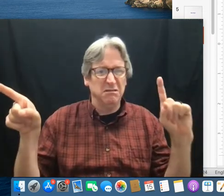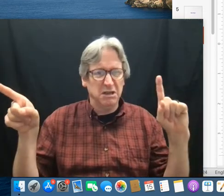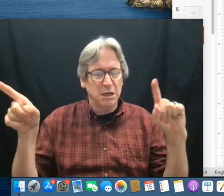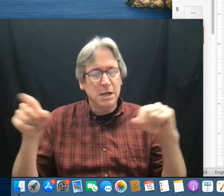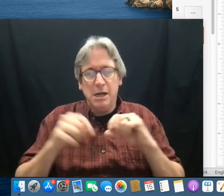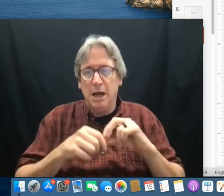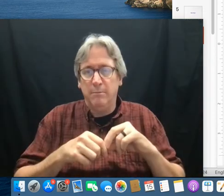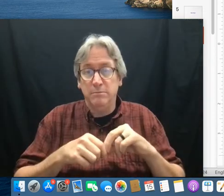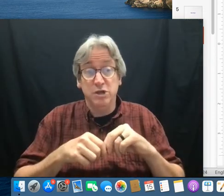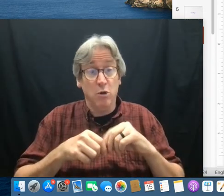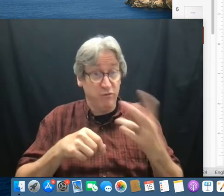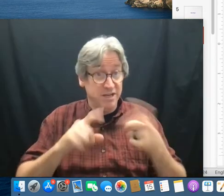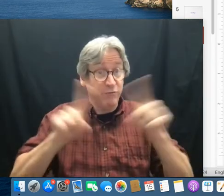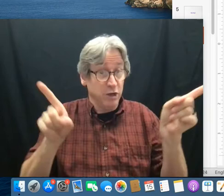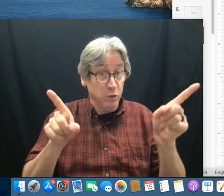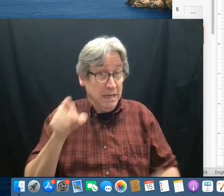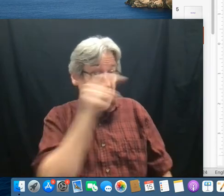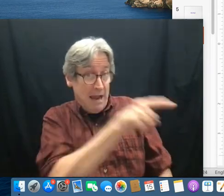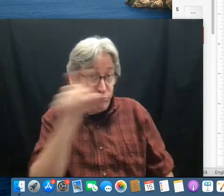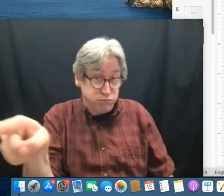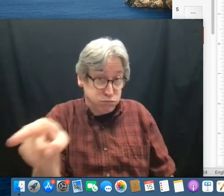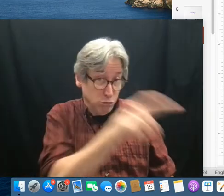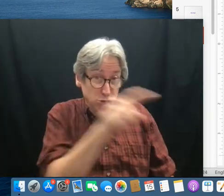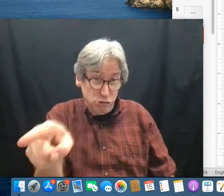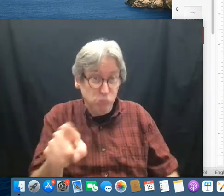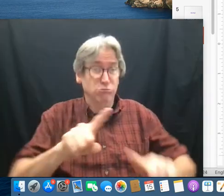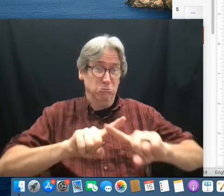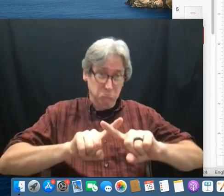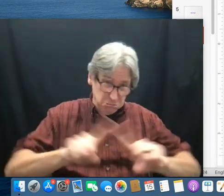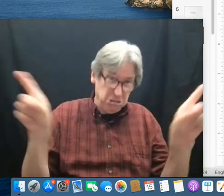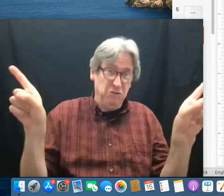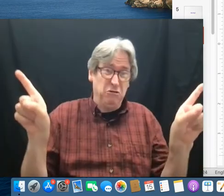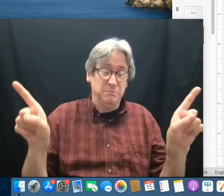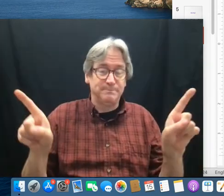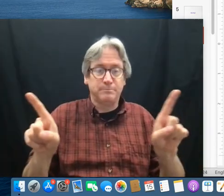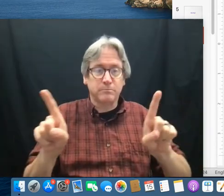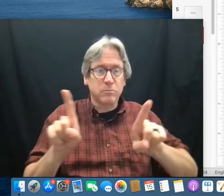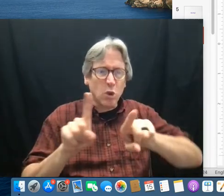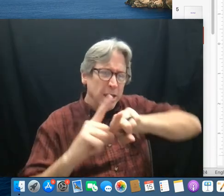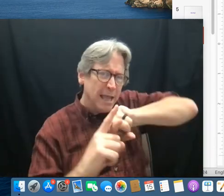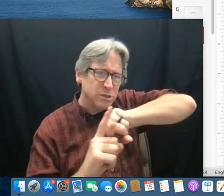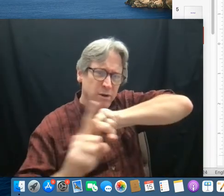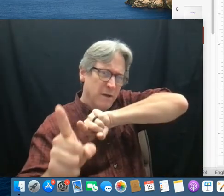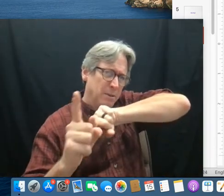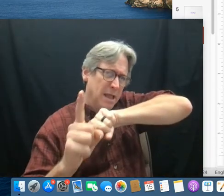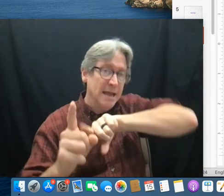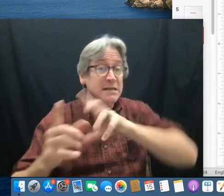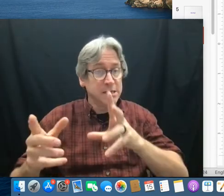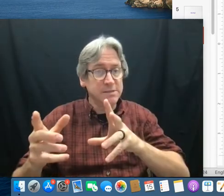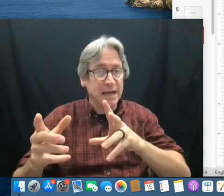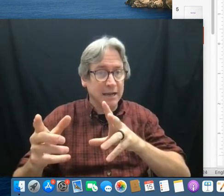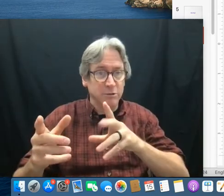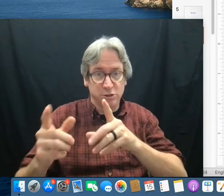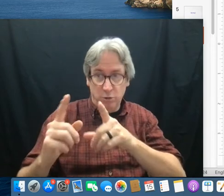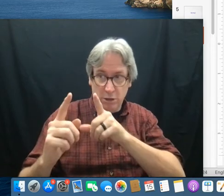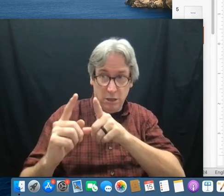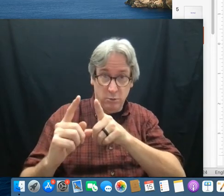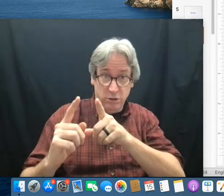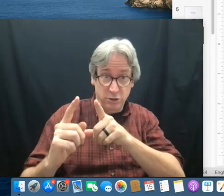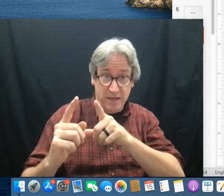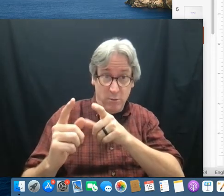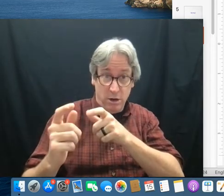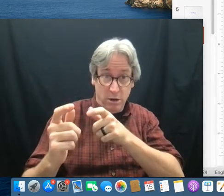different. So for different, you need that. You two, different. We can't sort of apply. Some sign languages